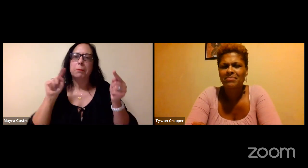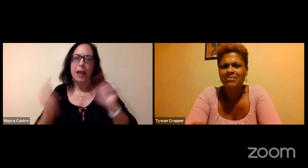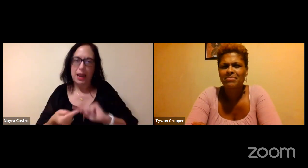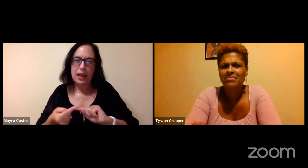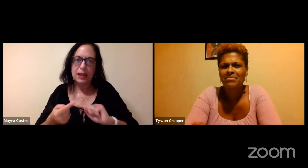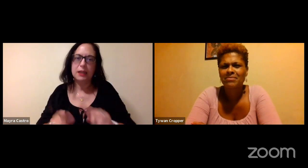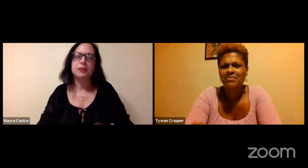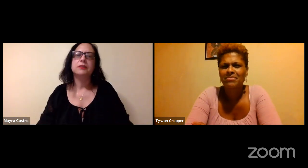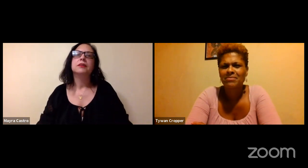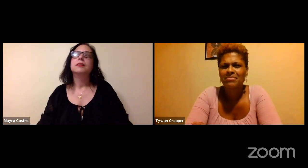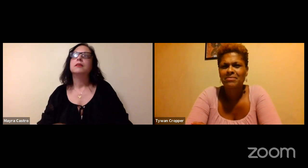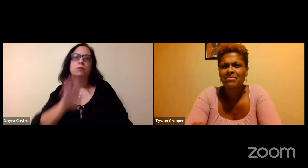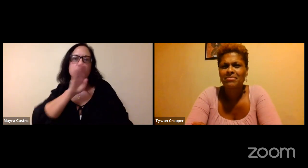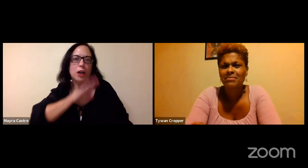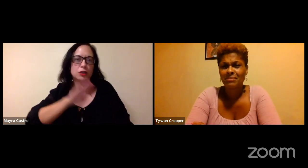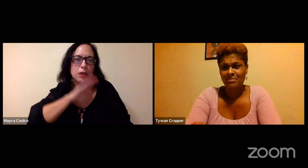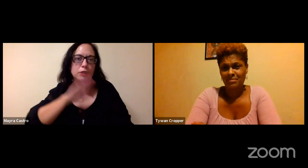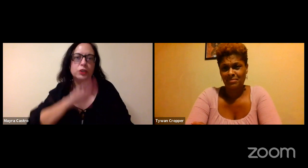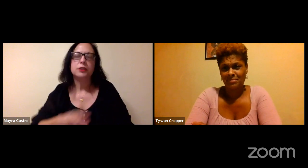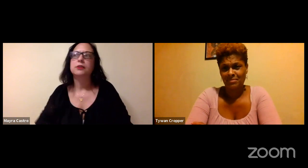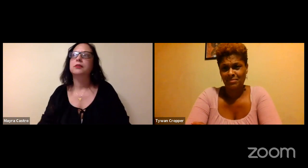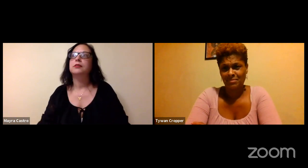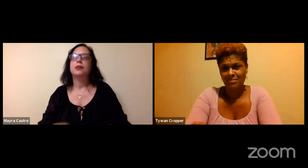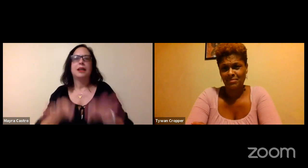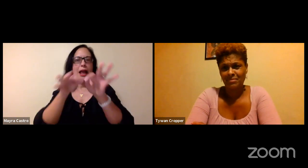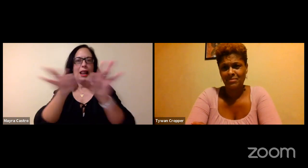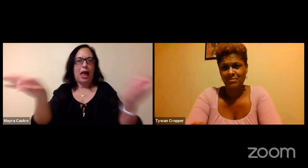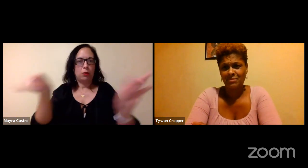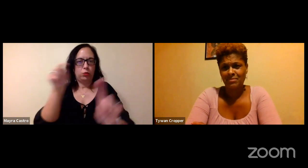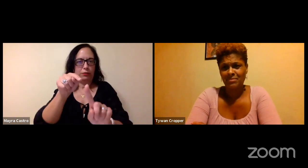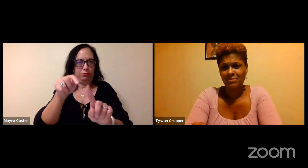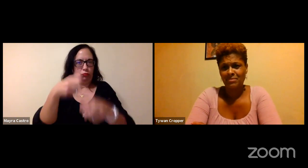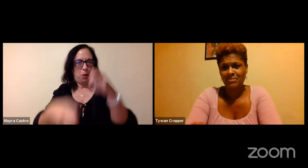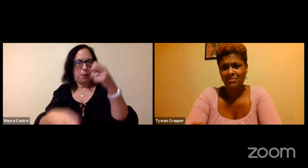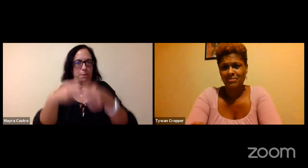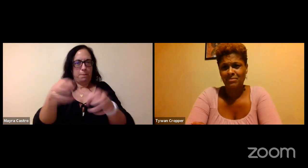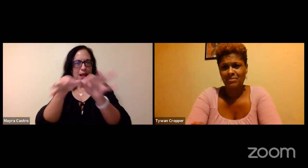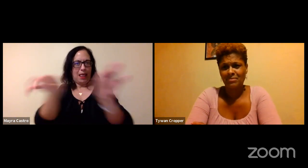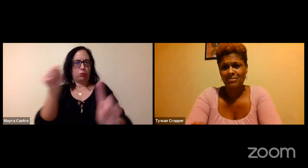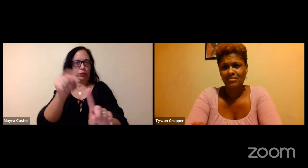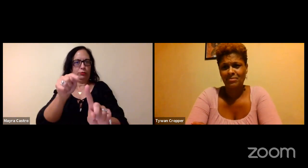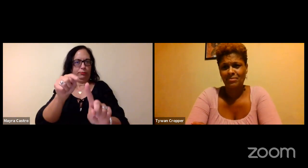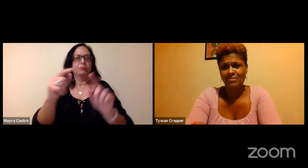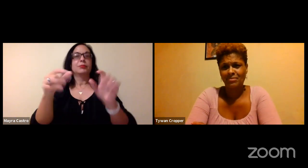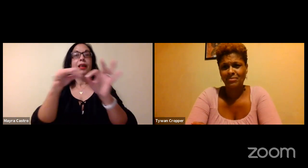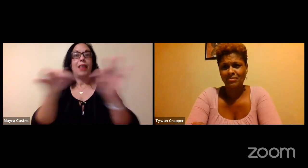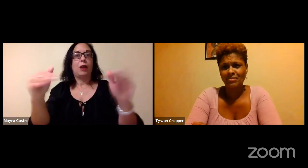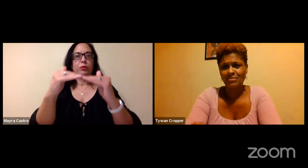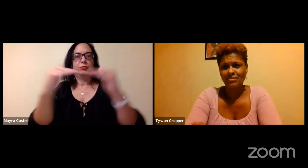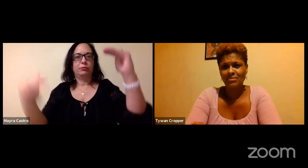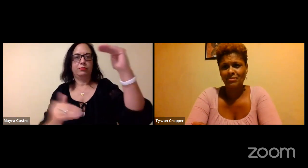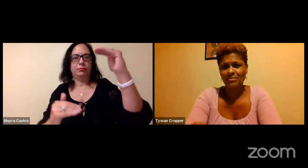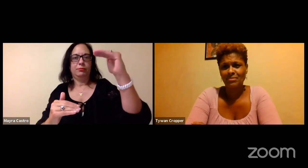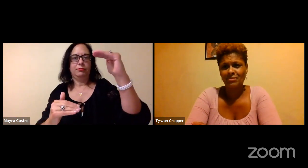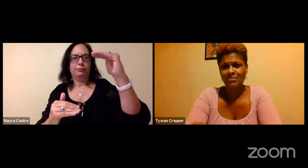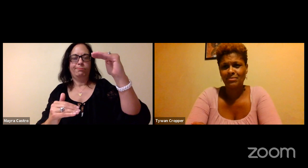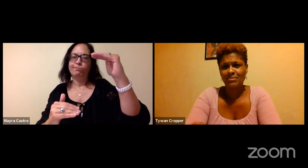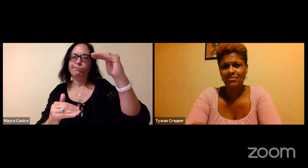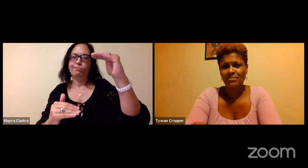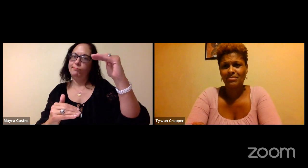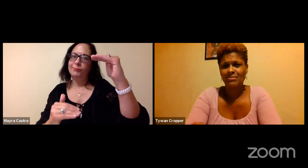You know, my experiences growing up at times were frustrating, painful. I had language